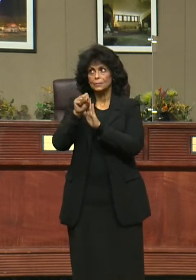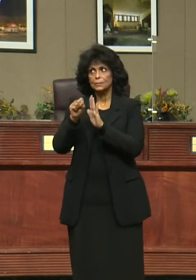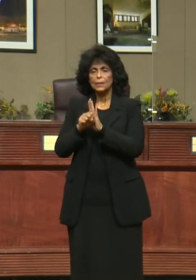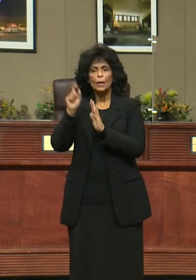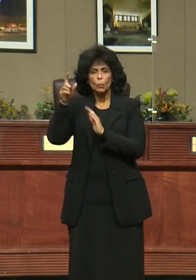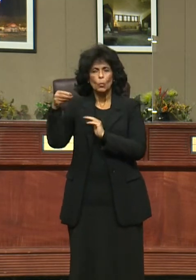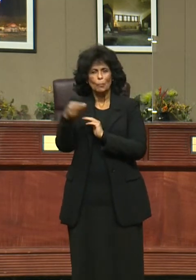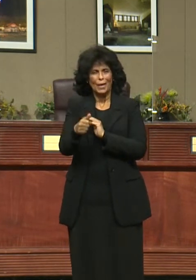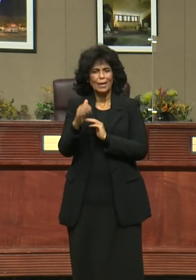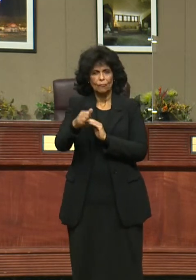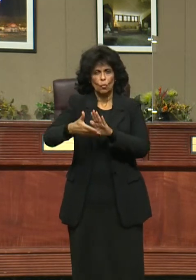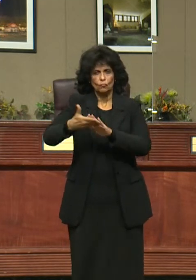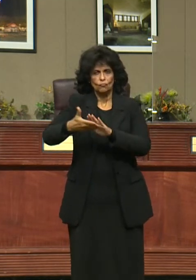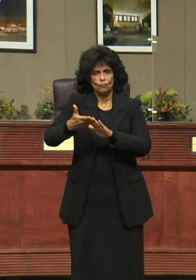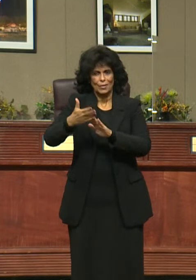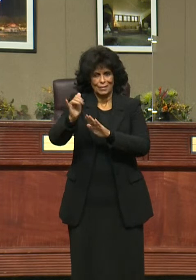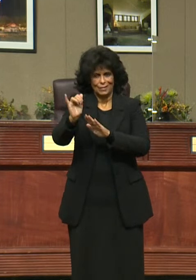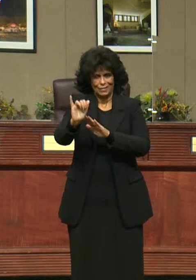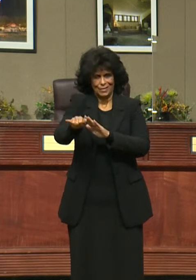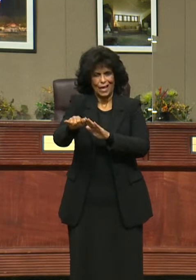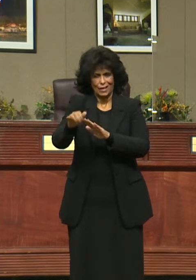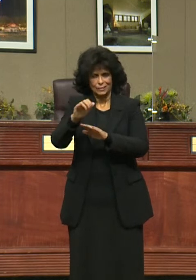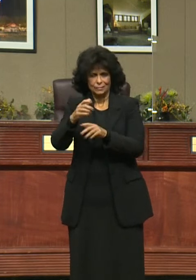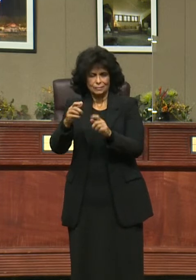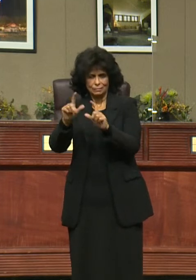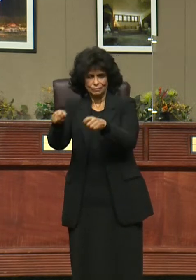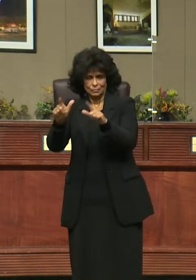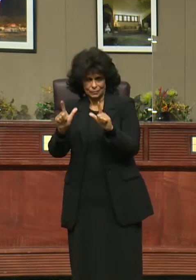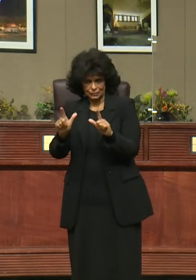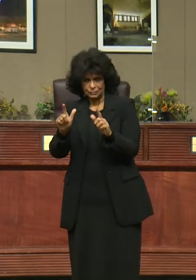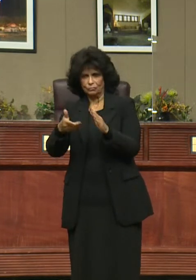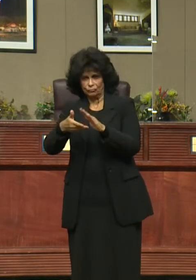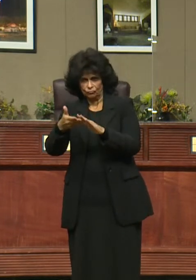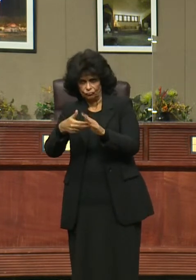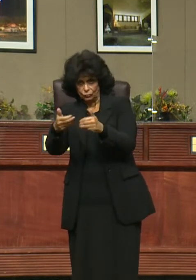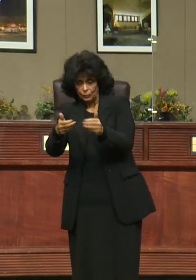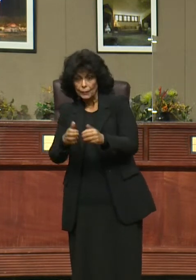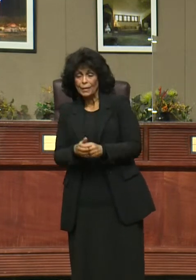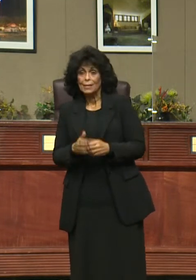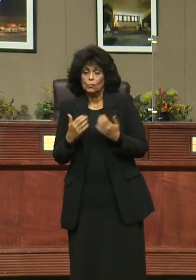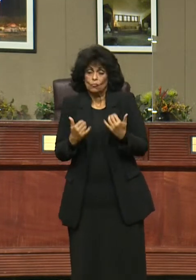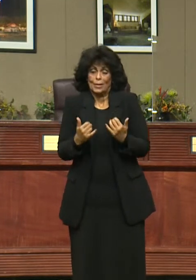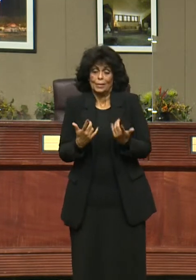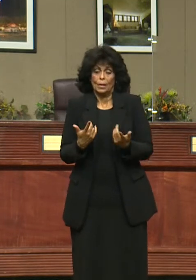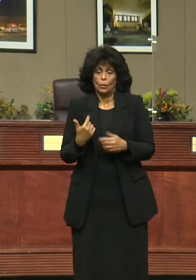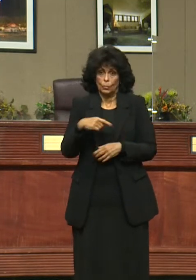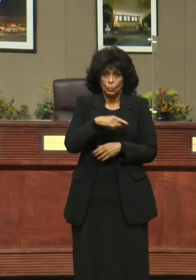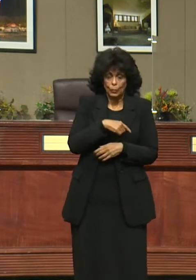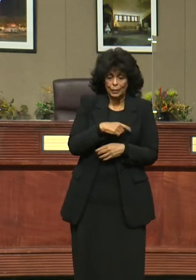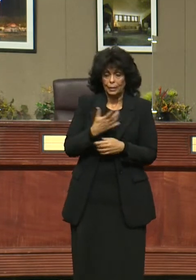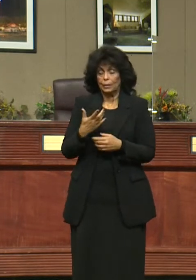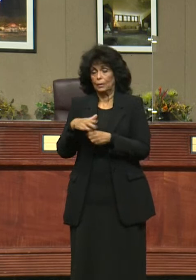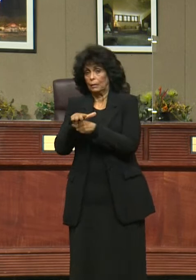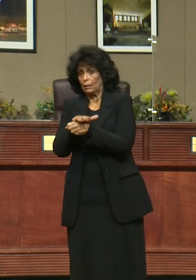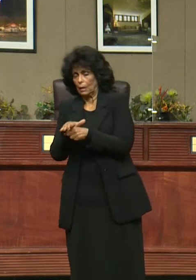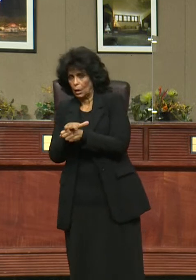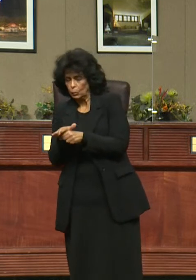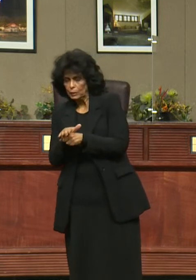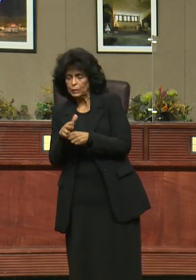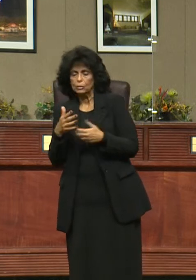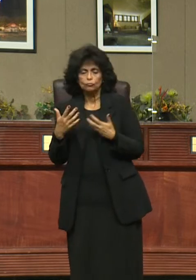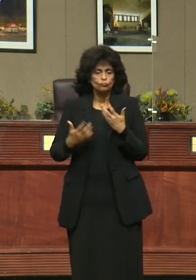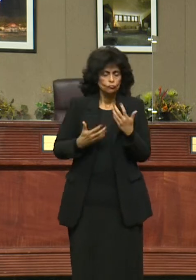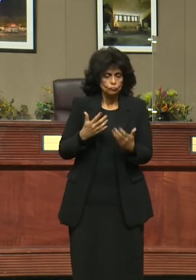What we have right now has been shared cost between us and the county, and of course we were looking into that